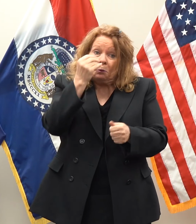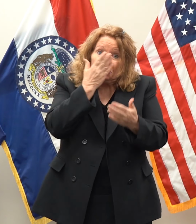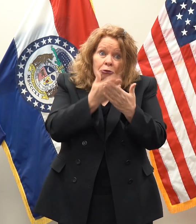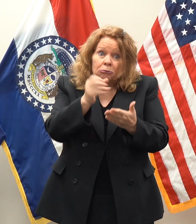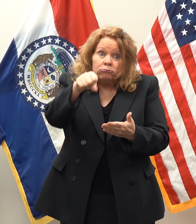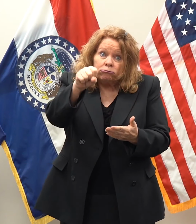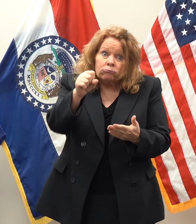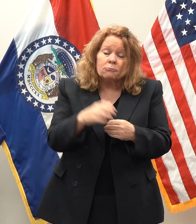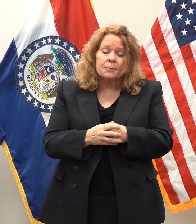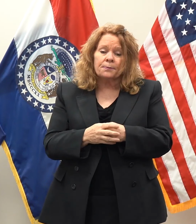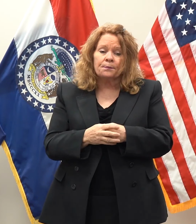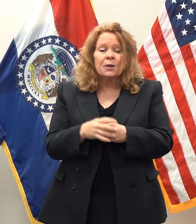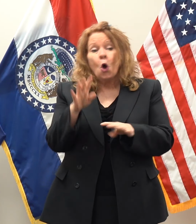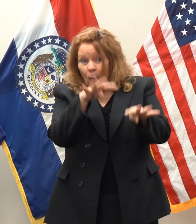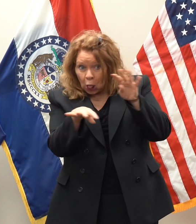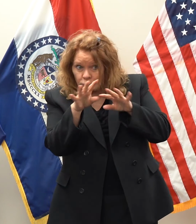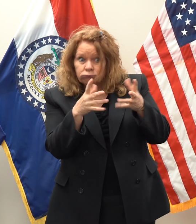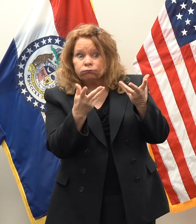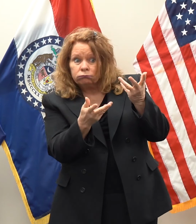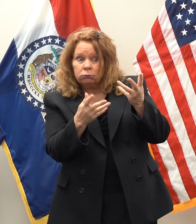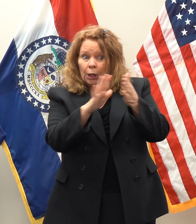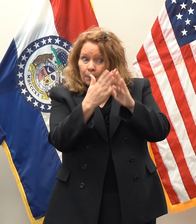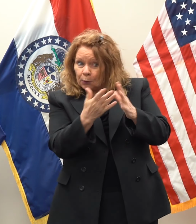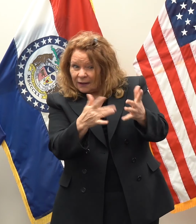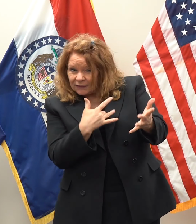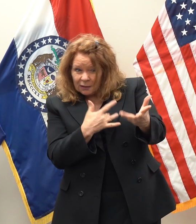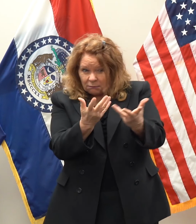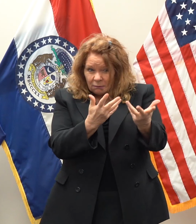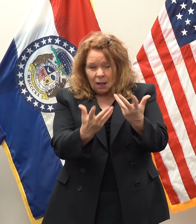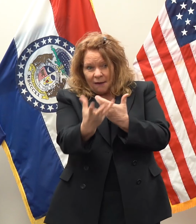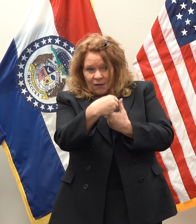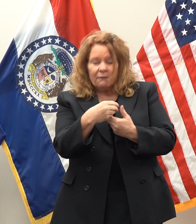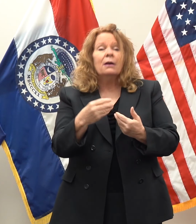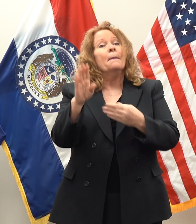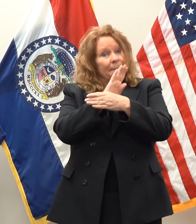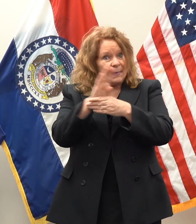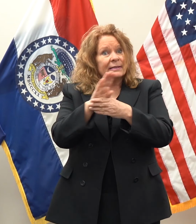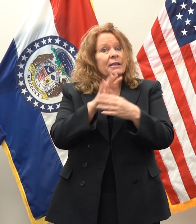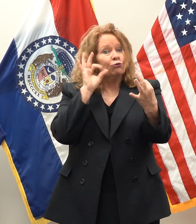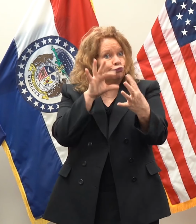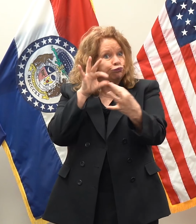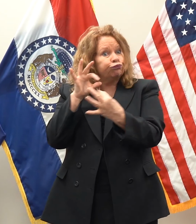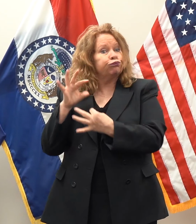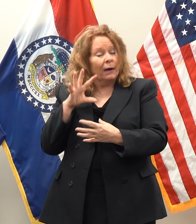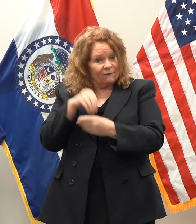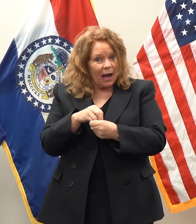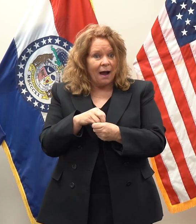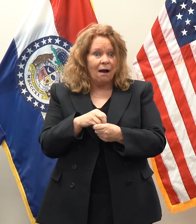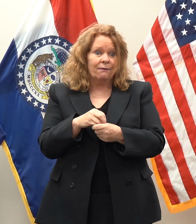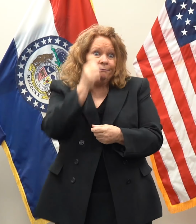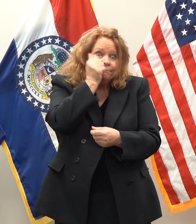balanced the response in the community. We had many different business advisory groups that were in constant daily and